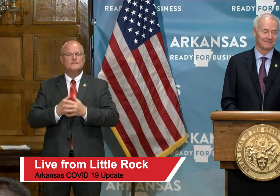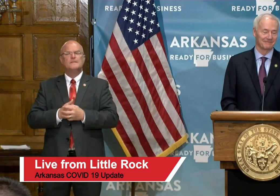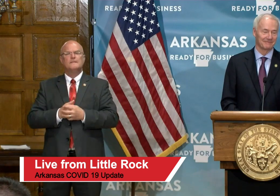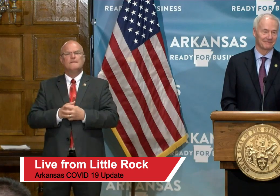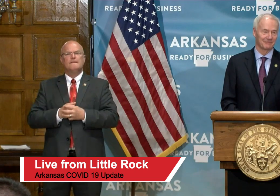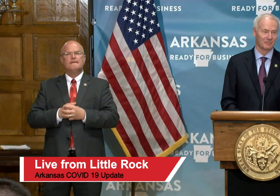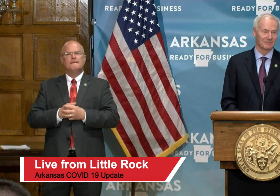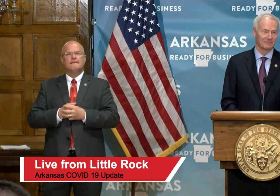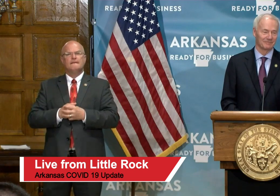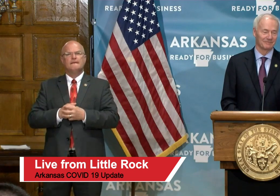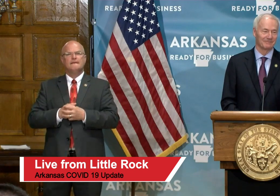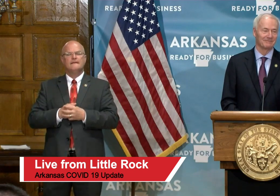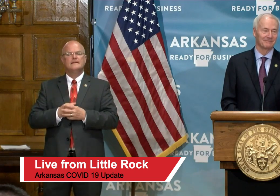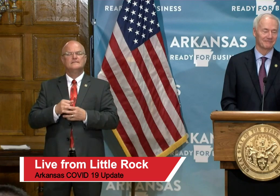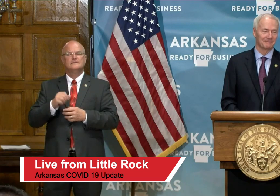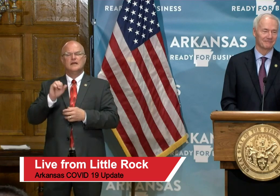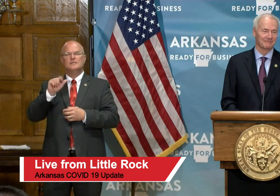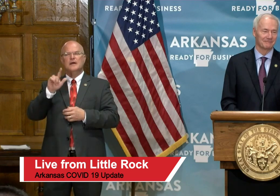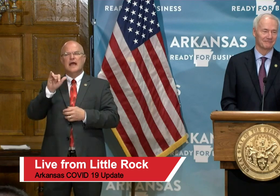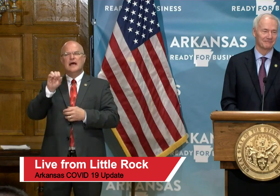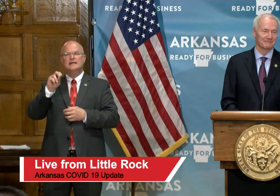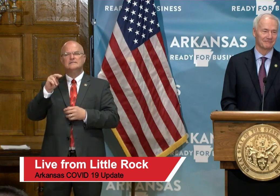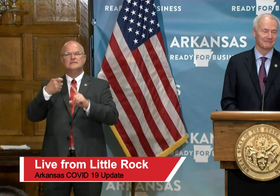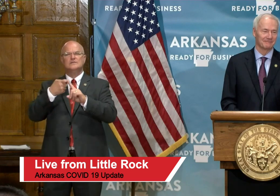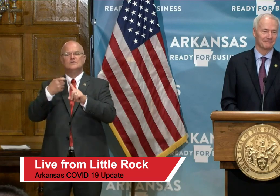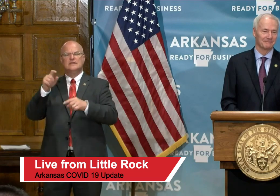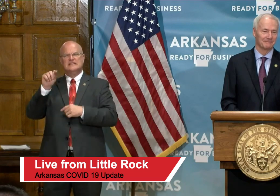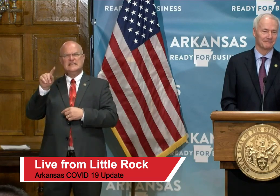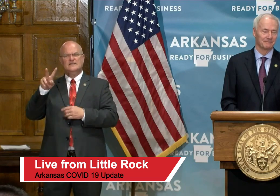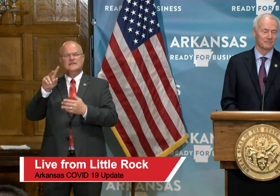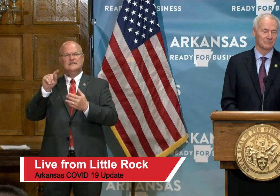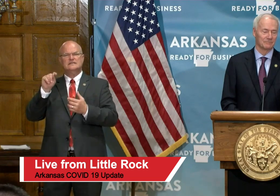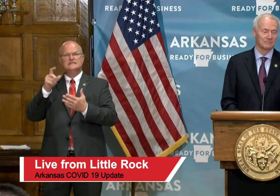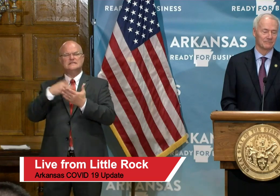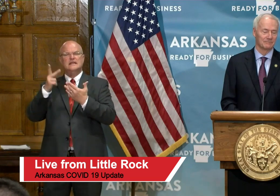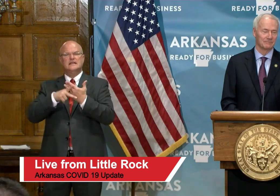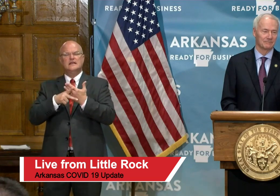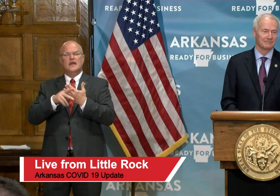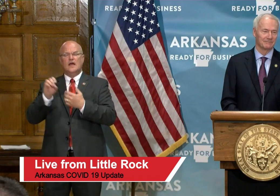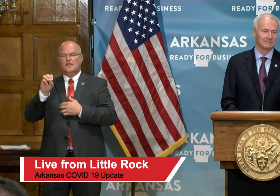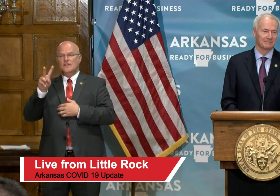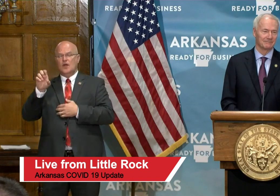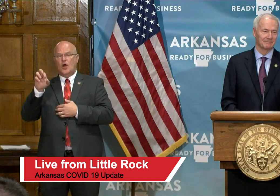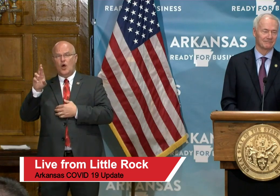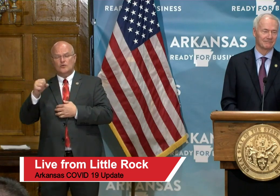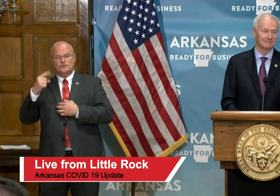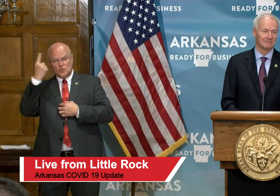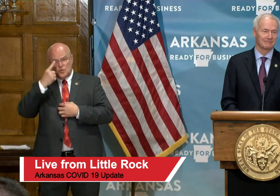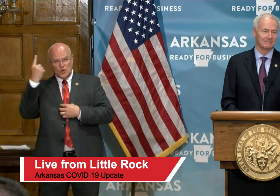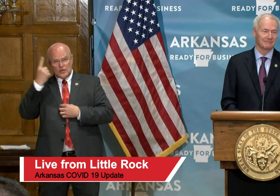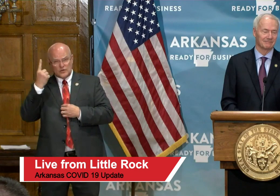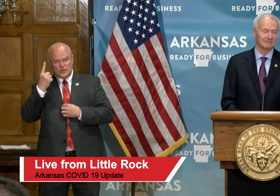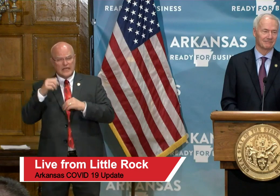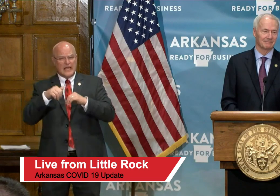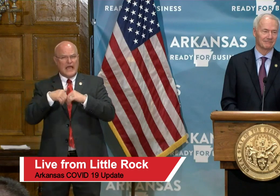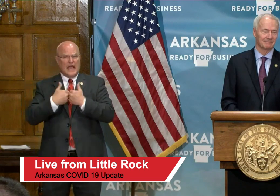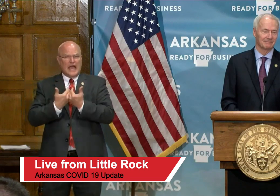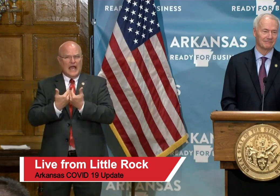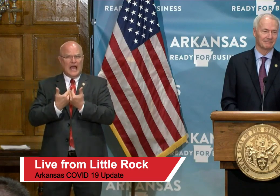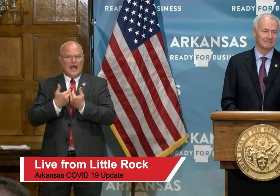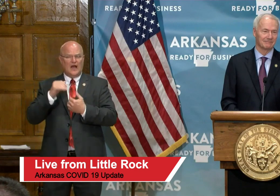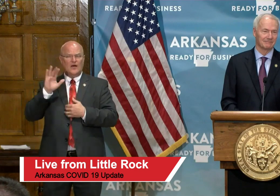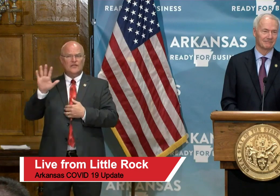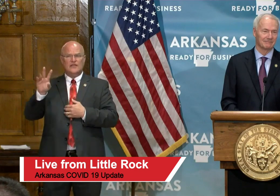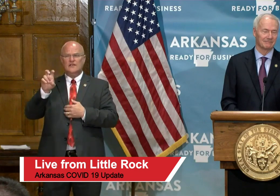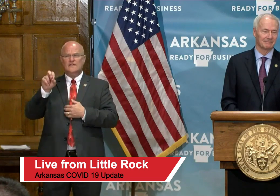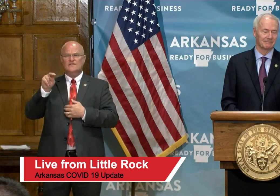subject. This is Allison with 4029. The owners of that venue are wondering how their venue